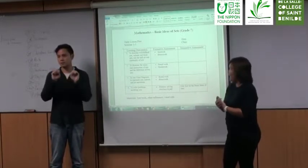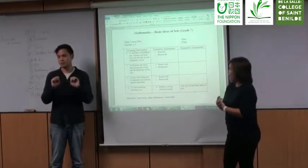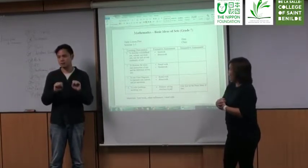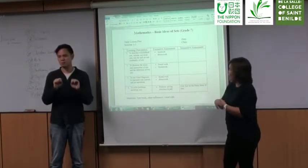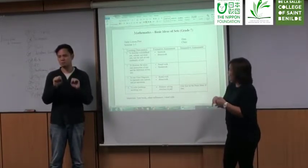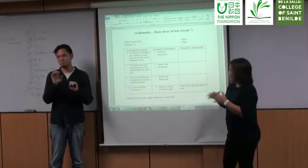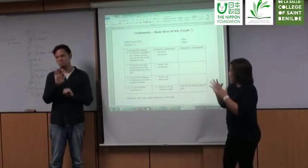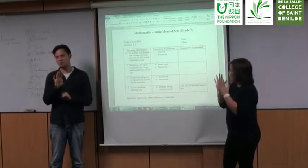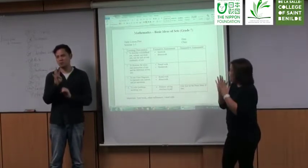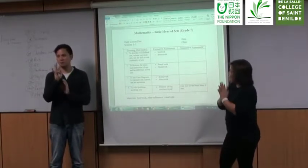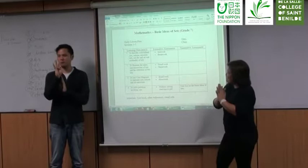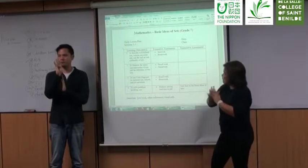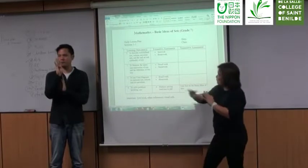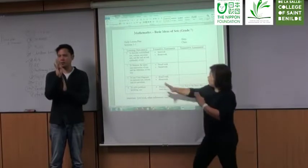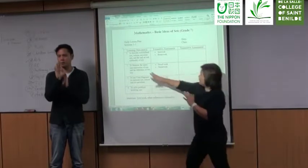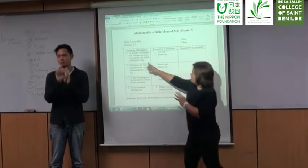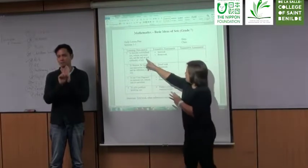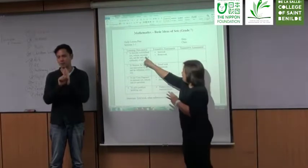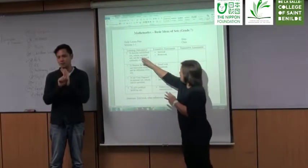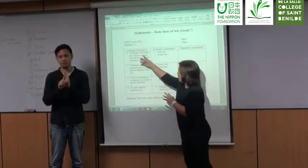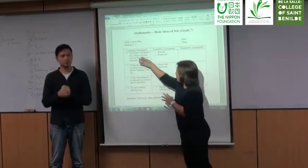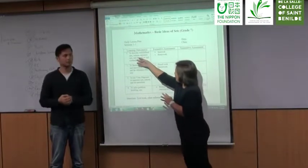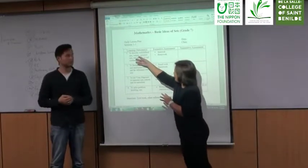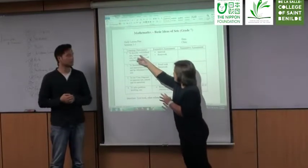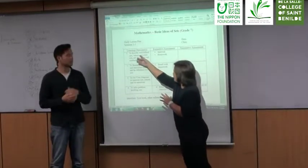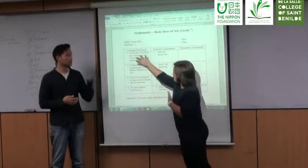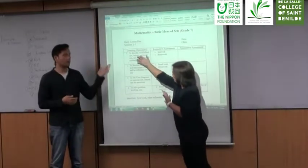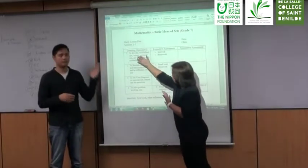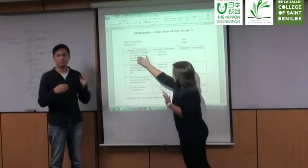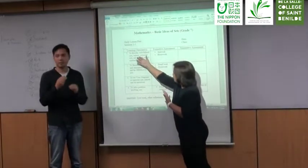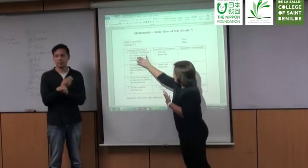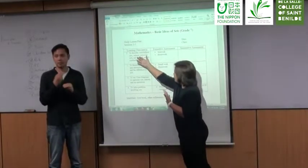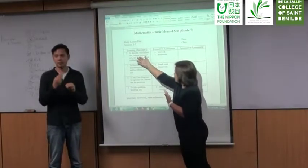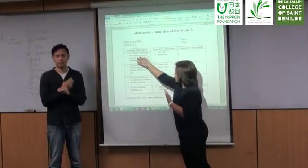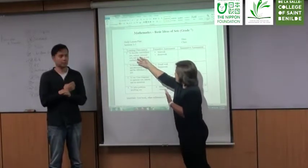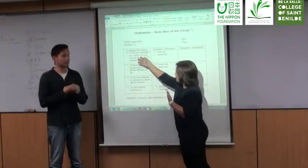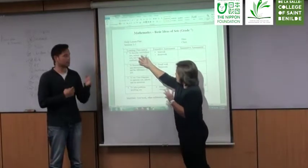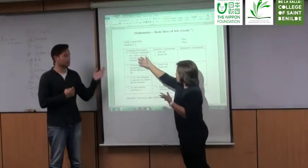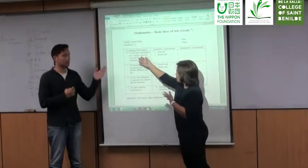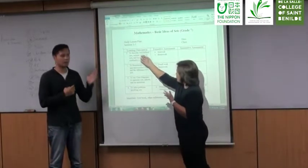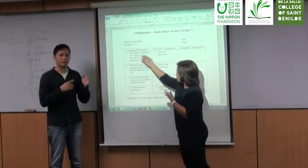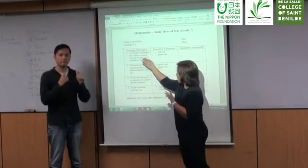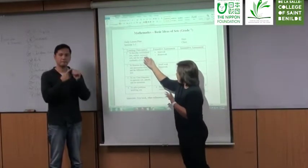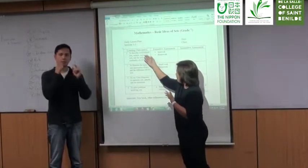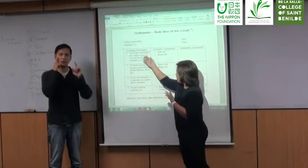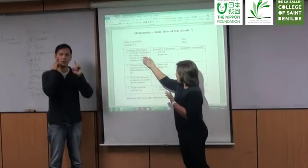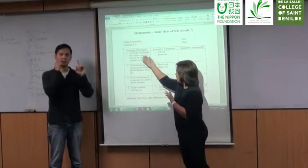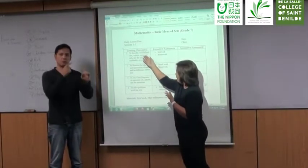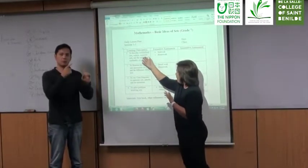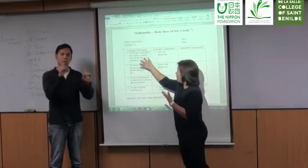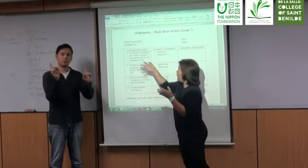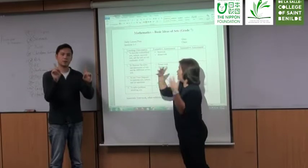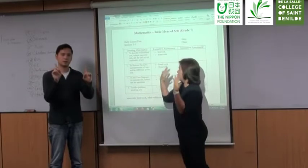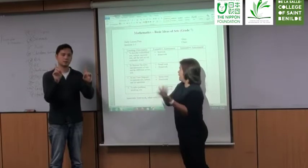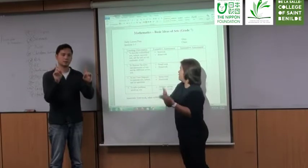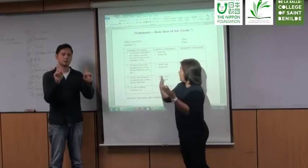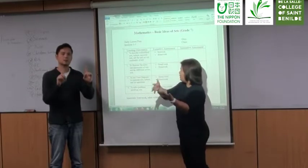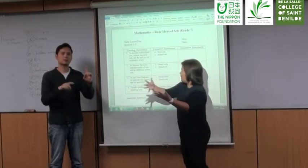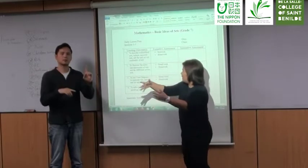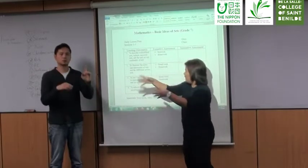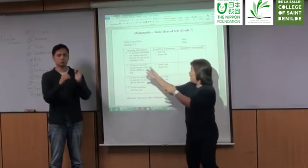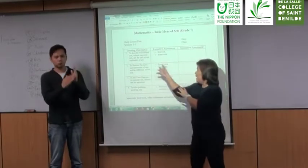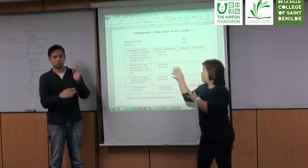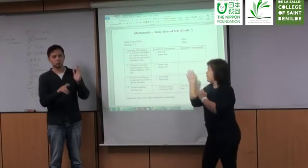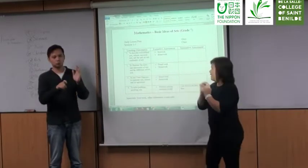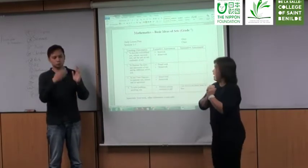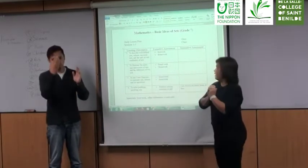math. Okay. So yung first learning outcome is the student should describe about the set,